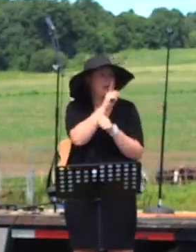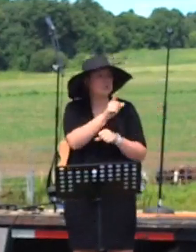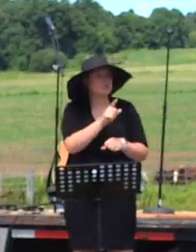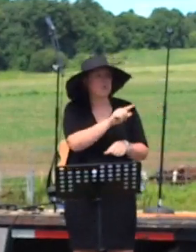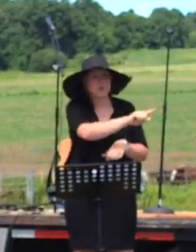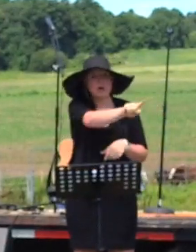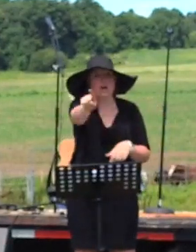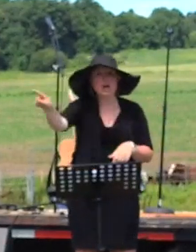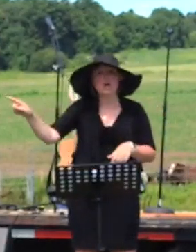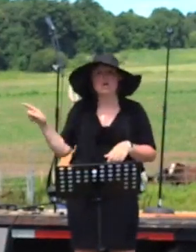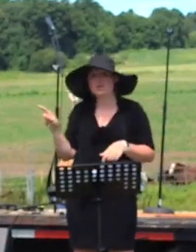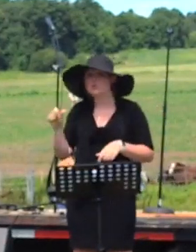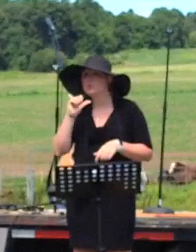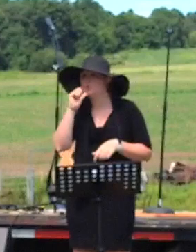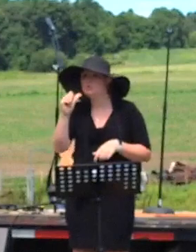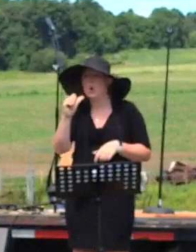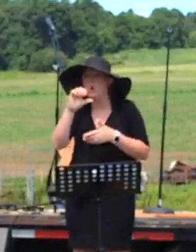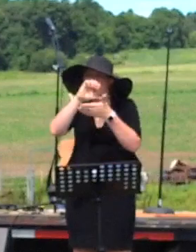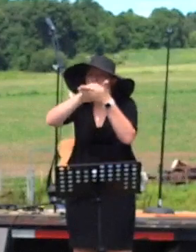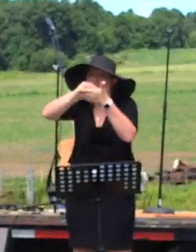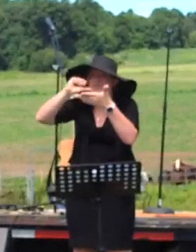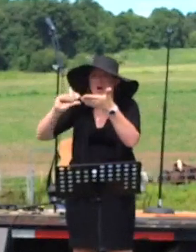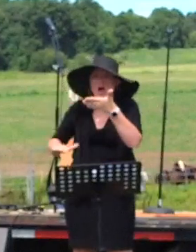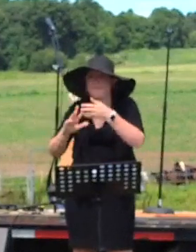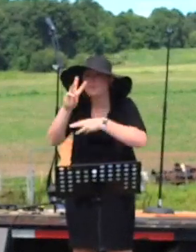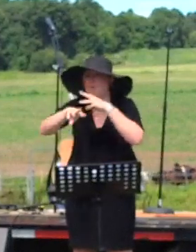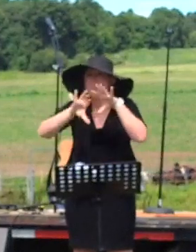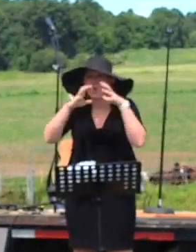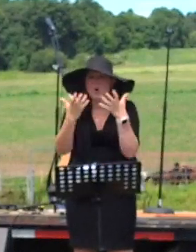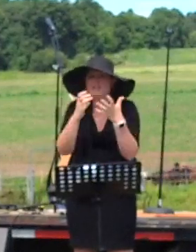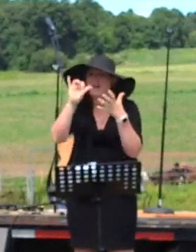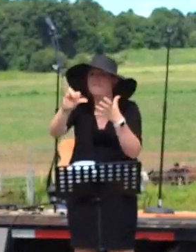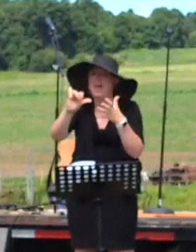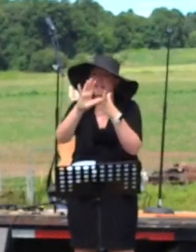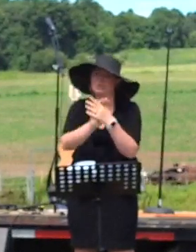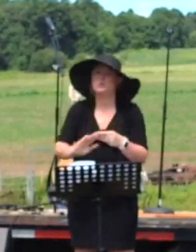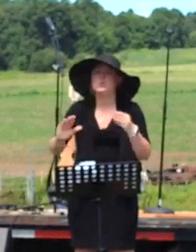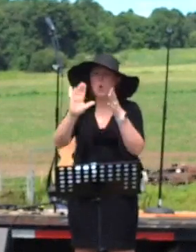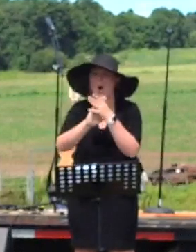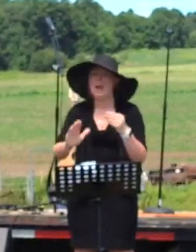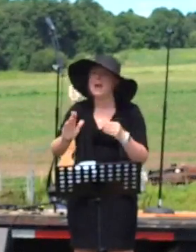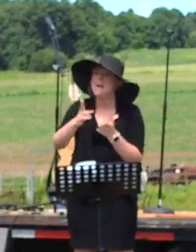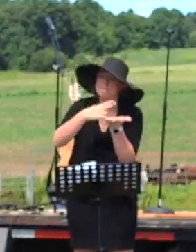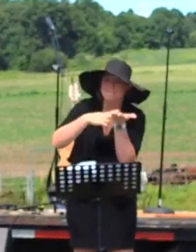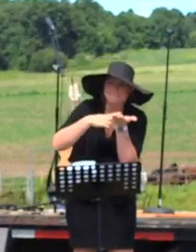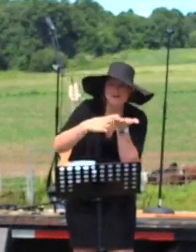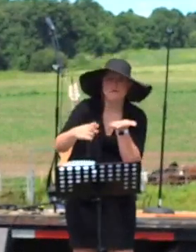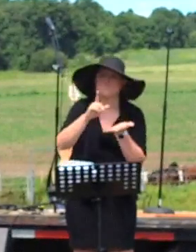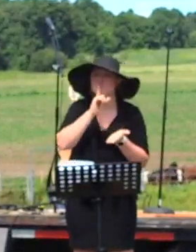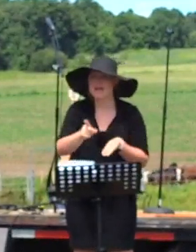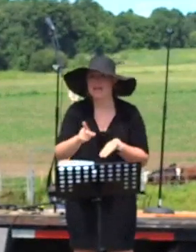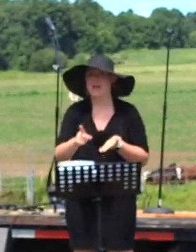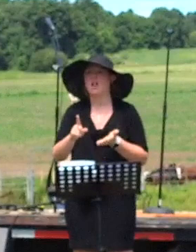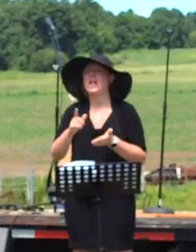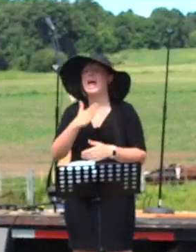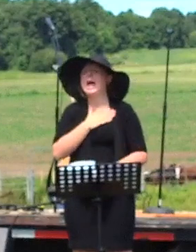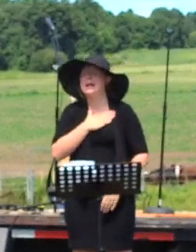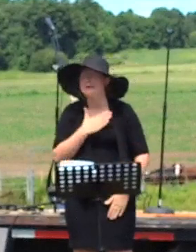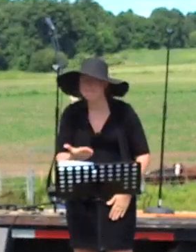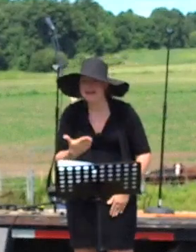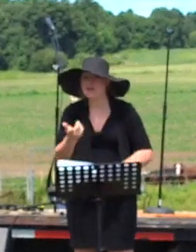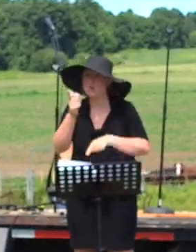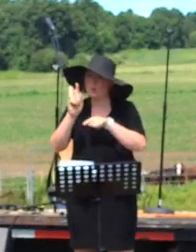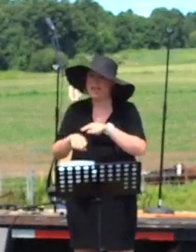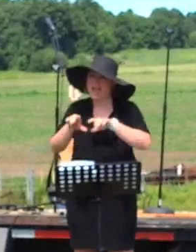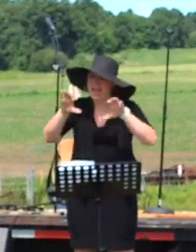deprive the world of that testimony, of your testimony. Be real. Admit that you can't do things by